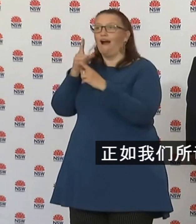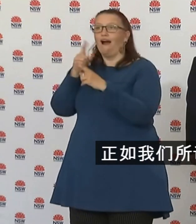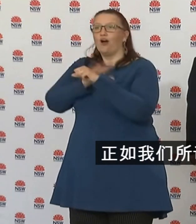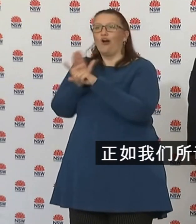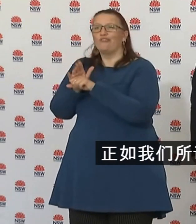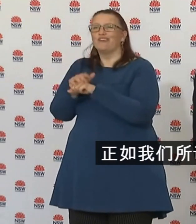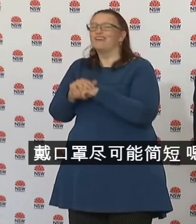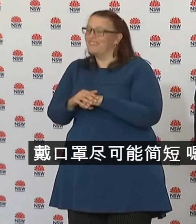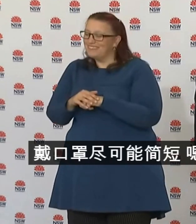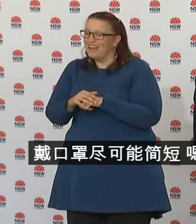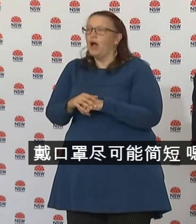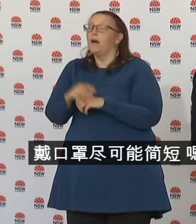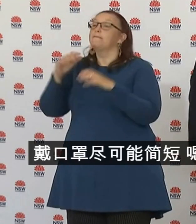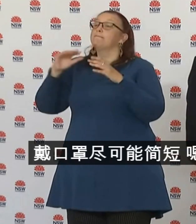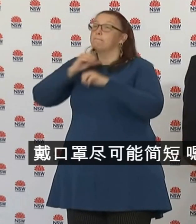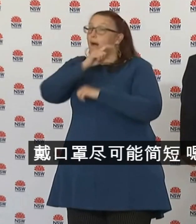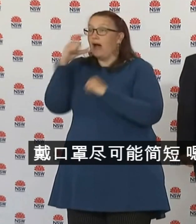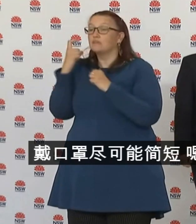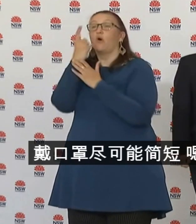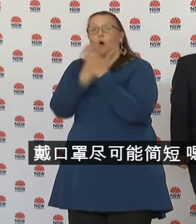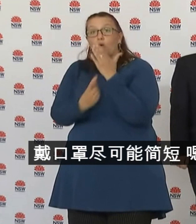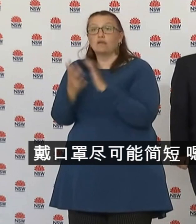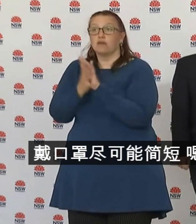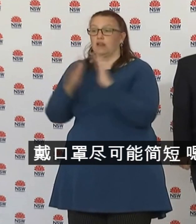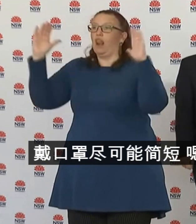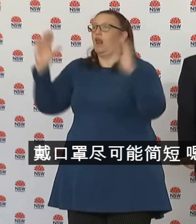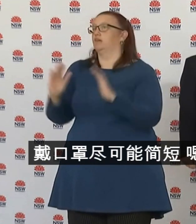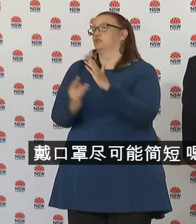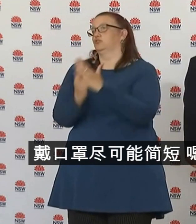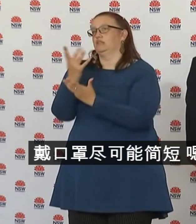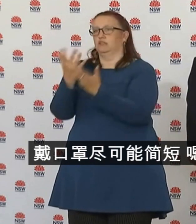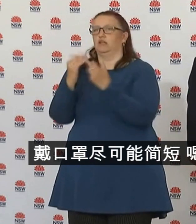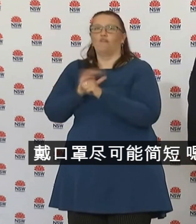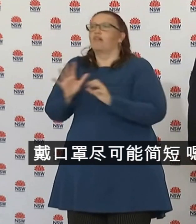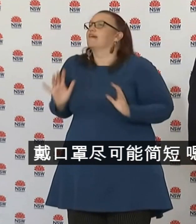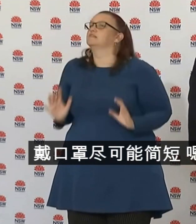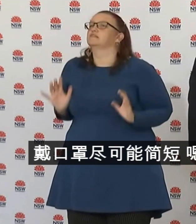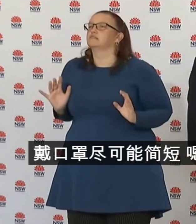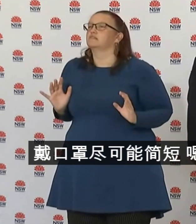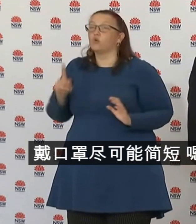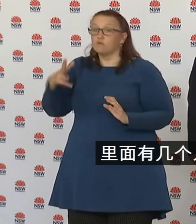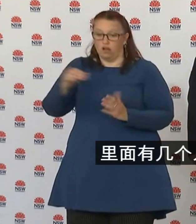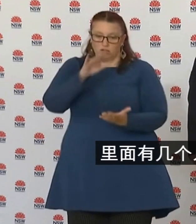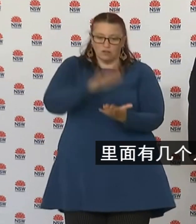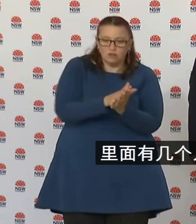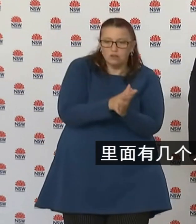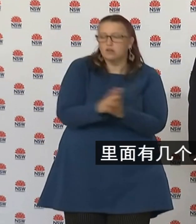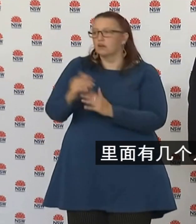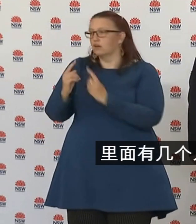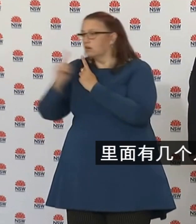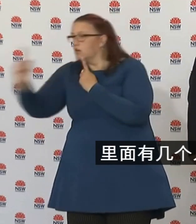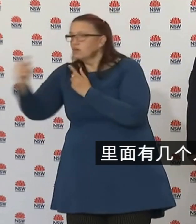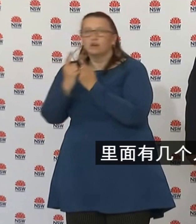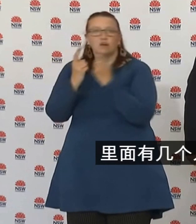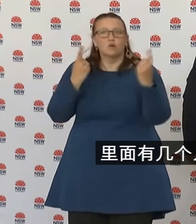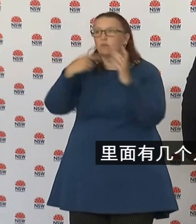out with symptoms, wear a mask, be as brief as you can. Don't go into crowded spaces. If there's a few people inside